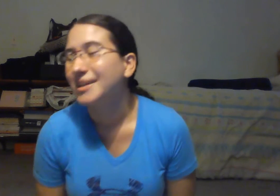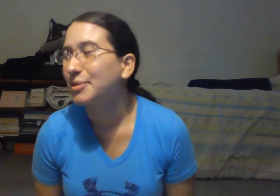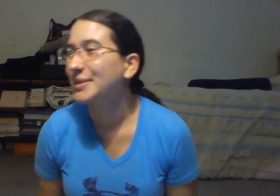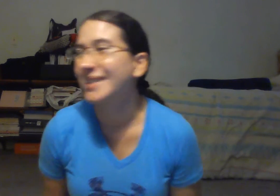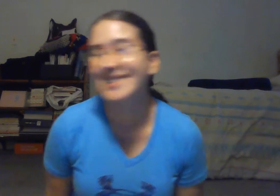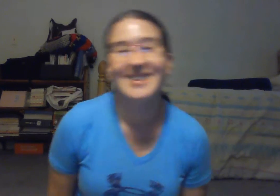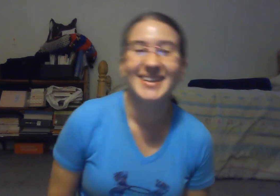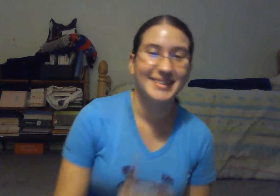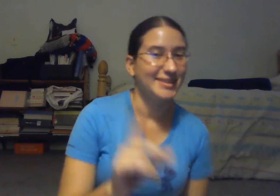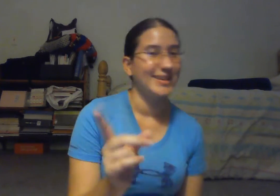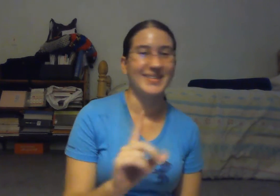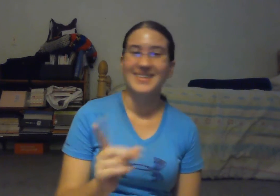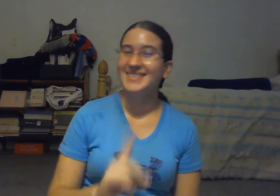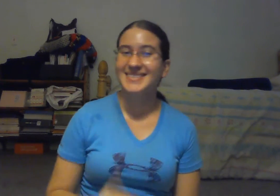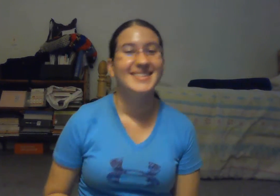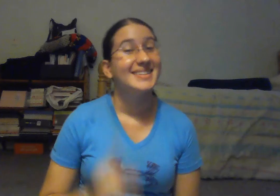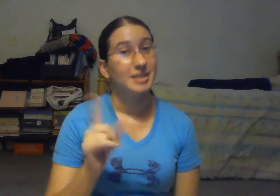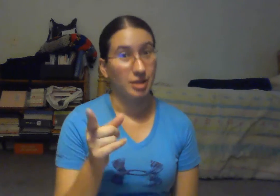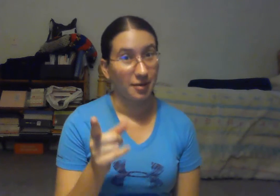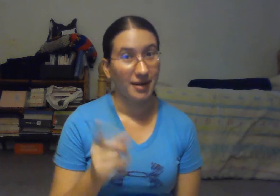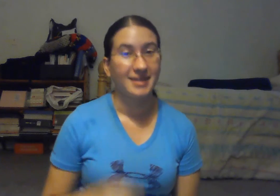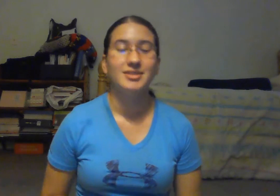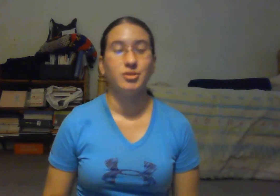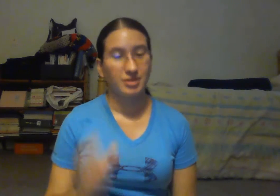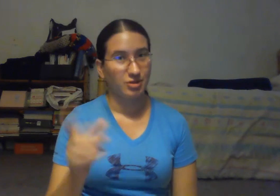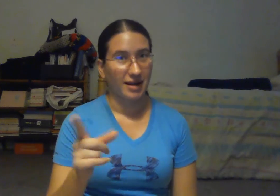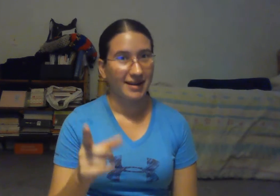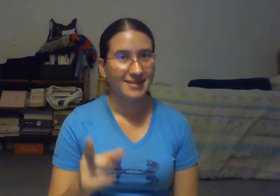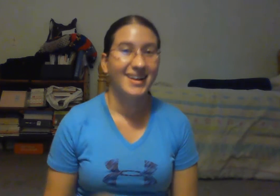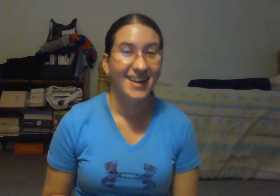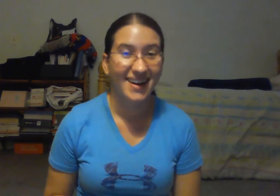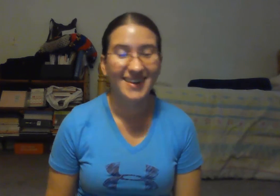What did I say? That's not right. So let's try again.